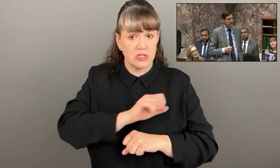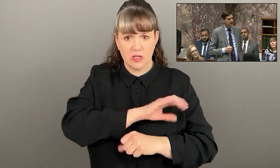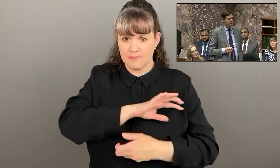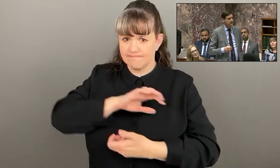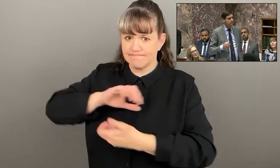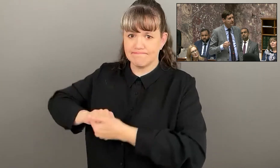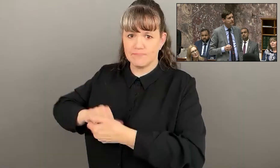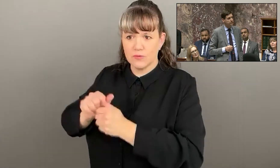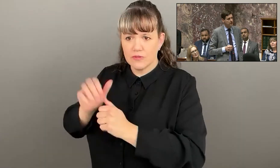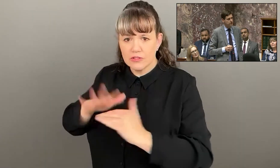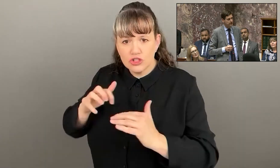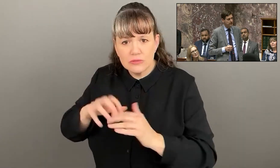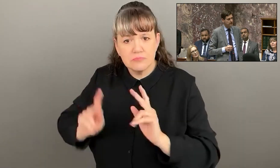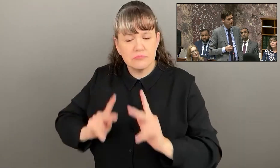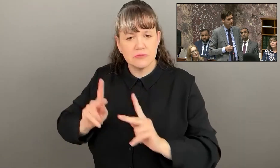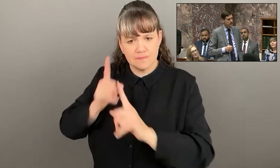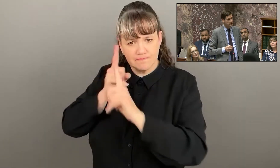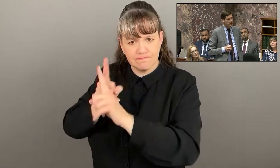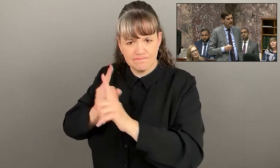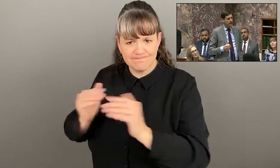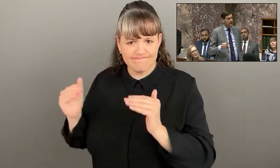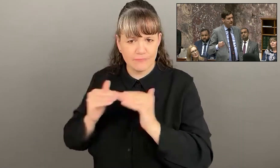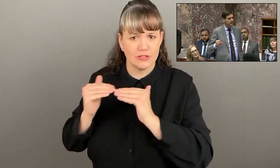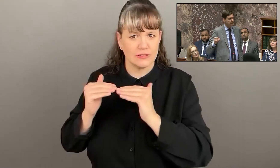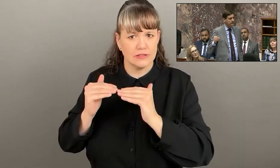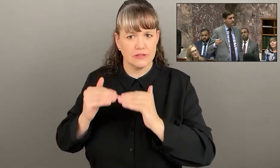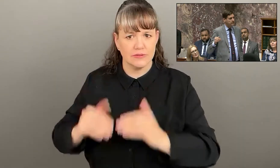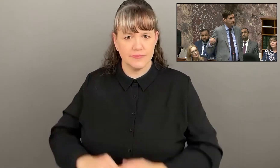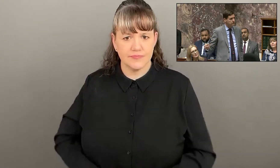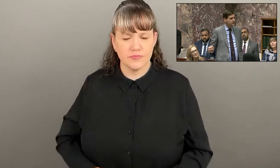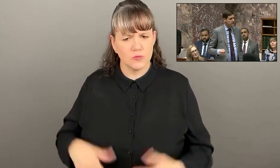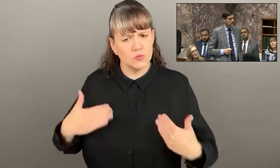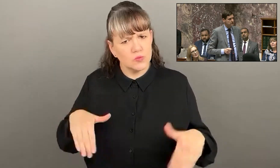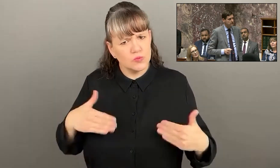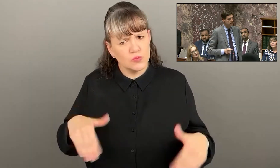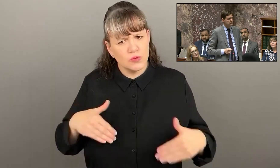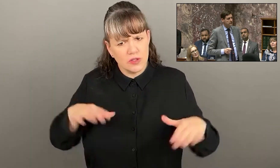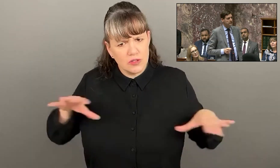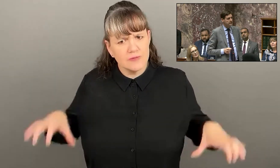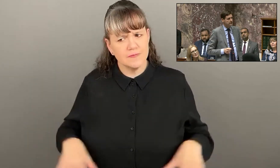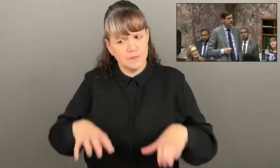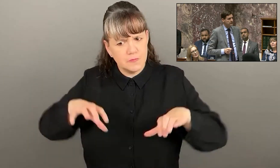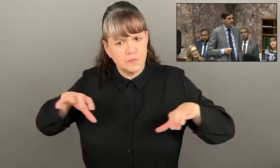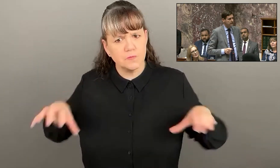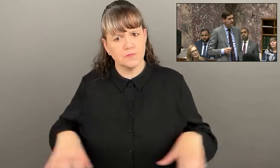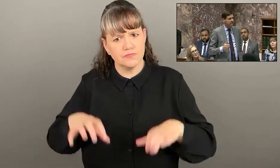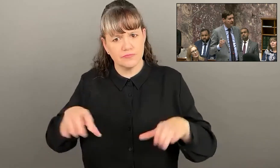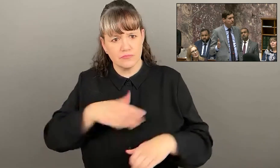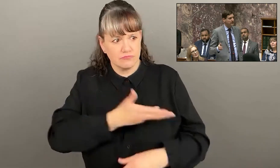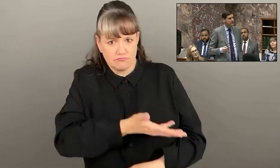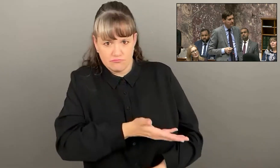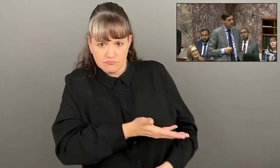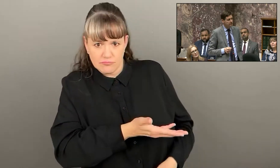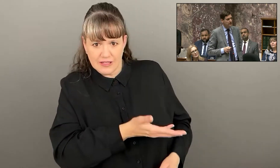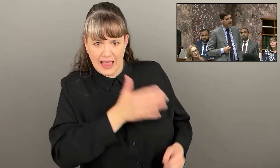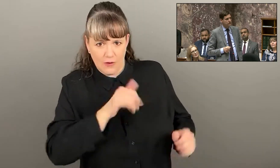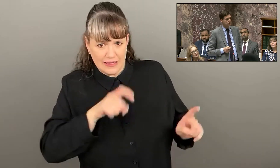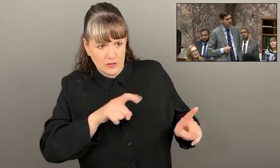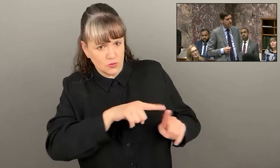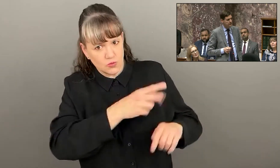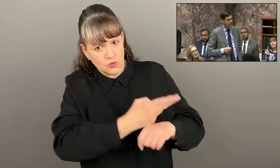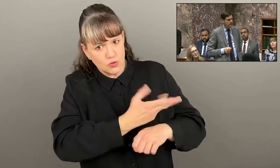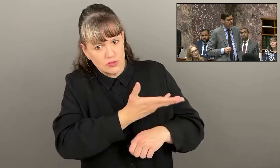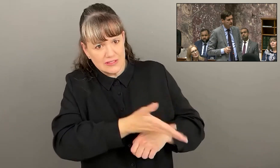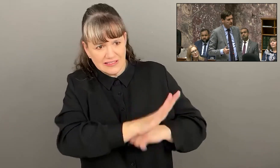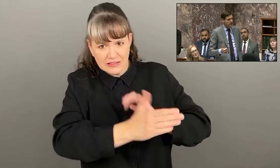way. Did some big restructuring there. And I need him to use those skills in the downtown east side to find ways that we can provide better